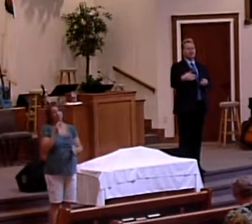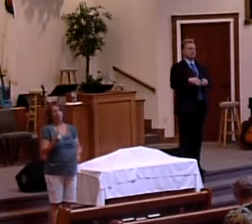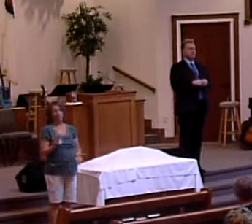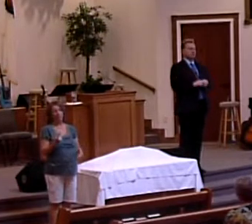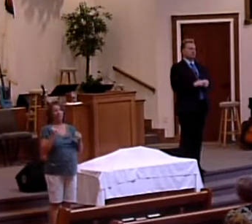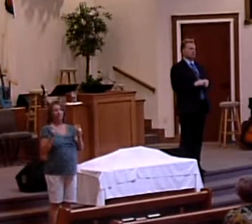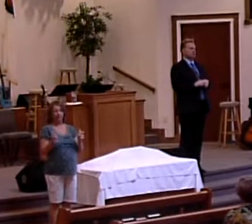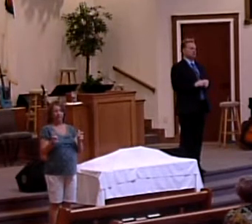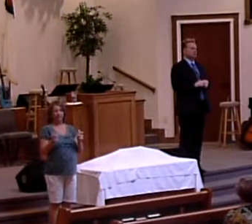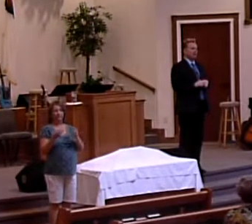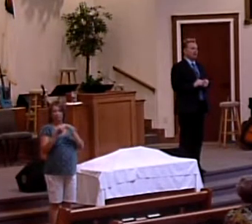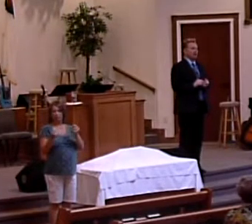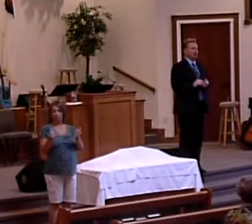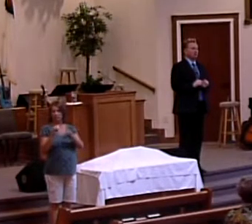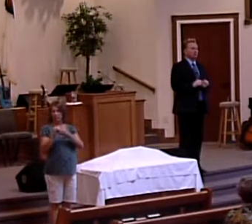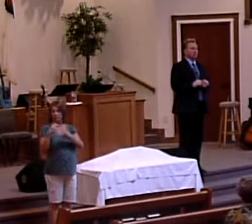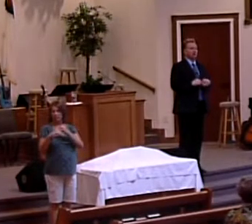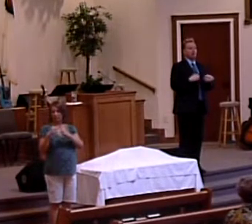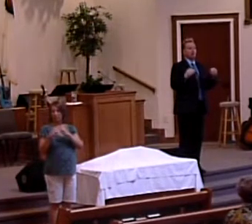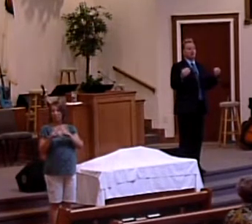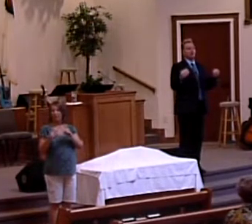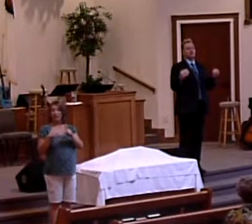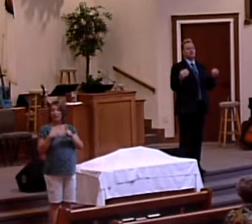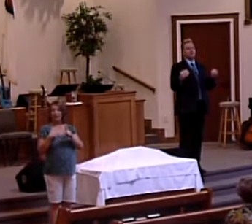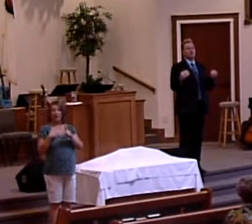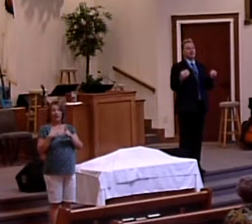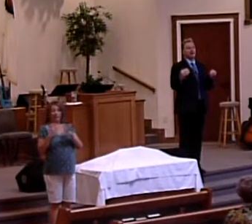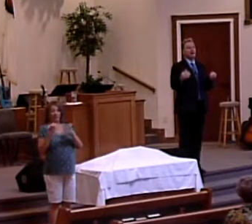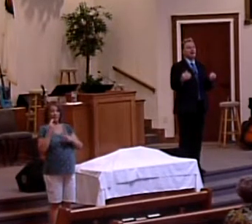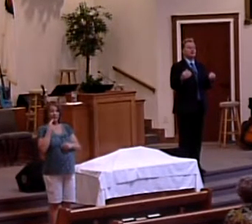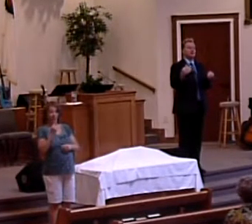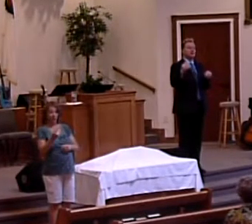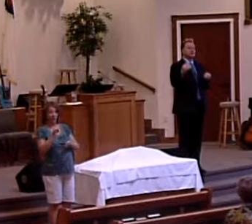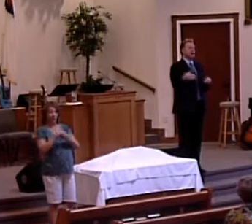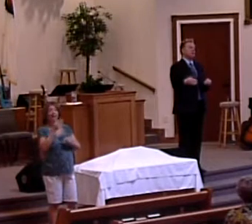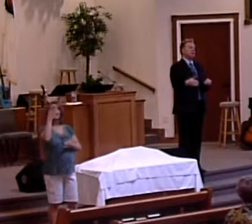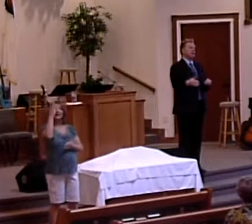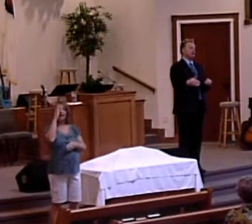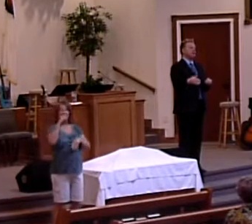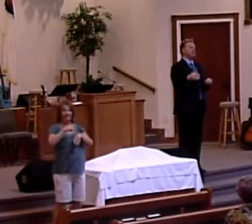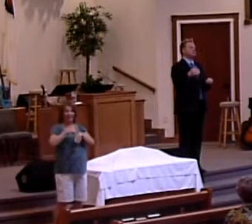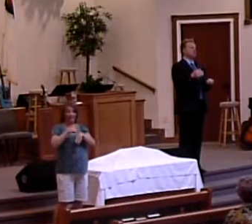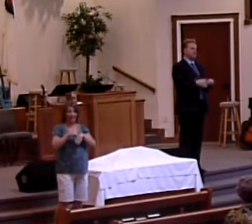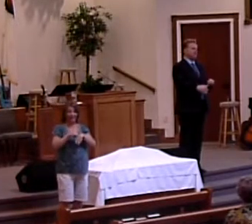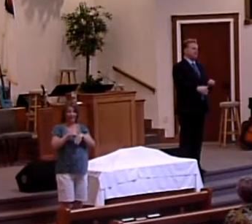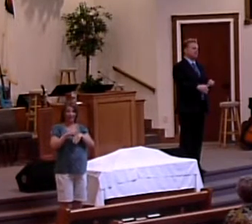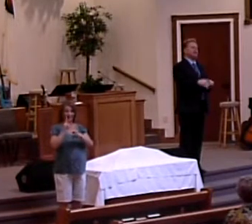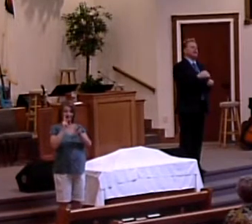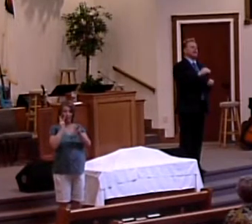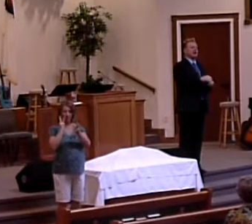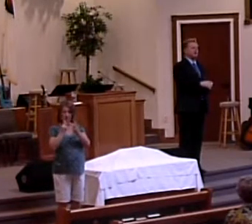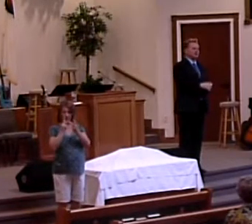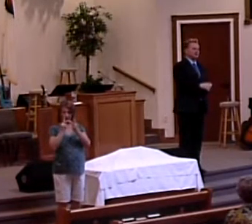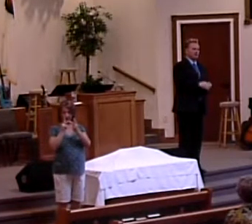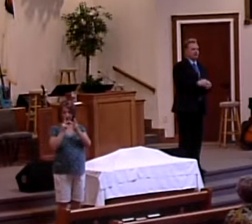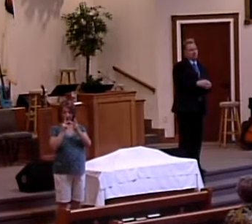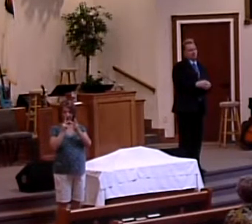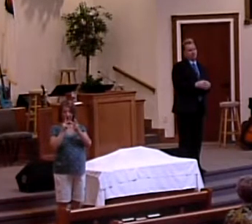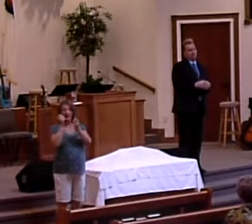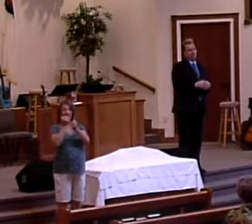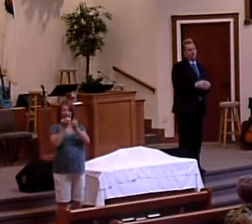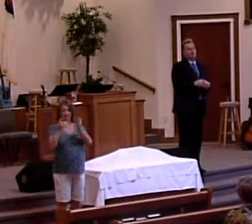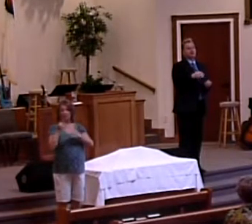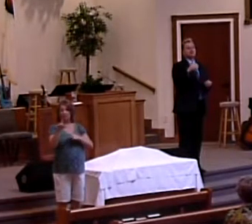quick solution to that problem. But I'm here to tell you that God's timing is perfect in everything that you